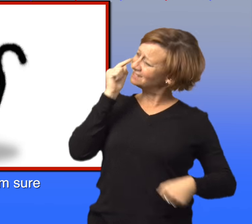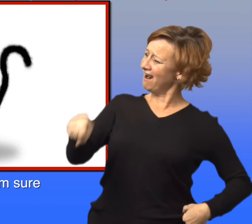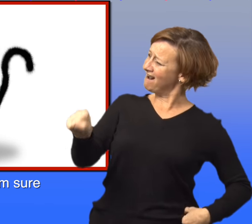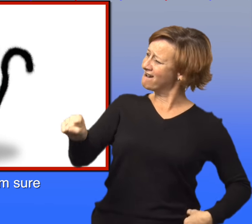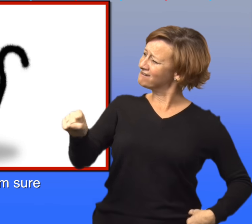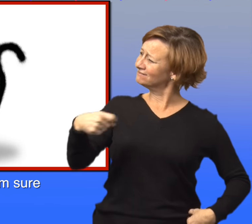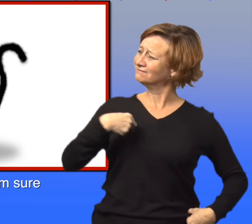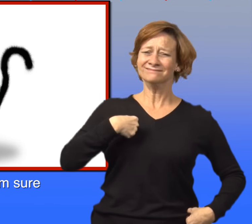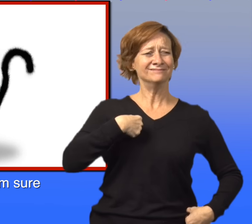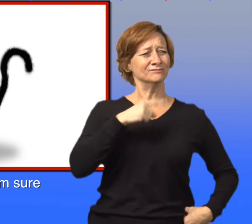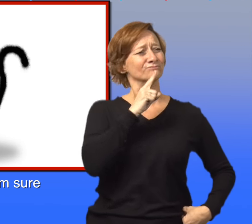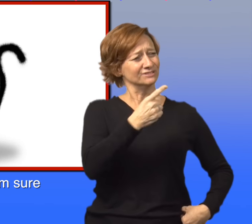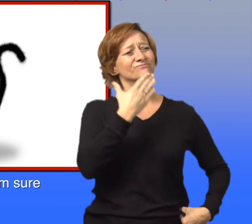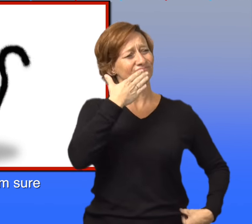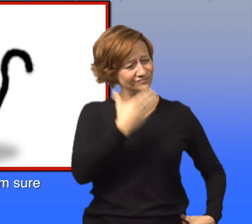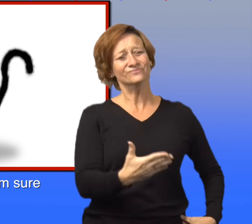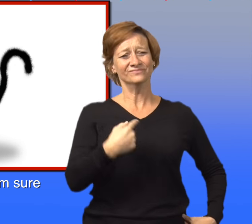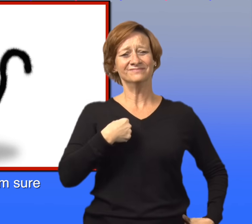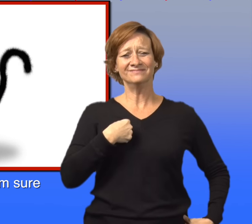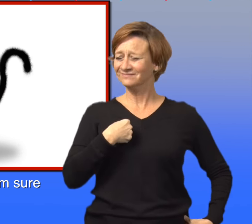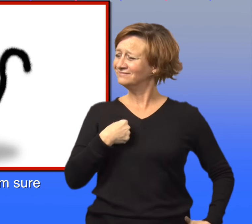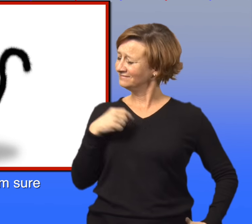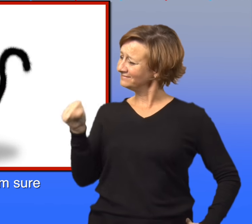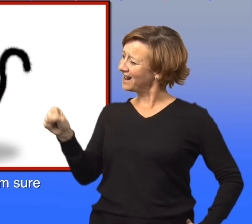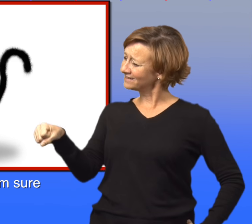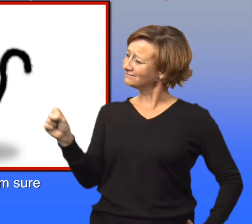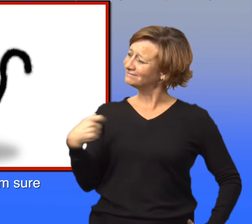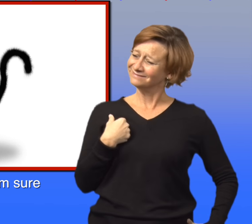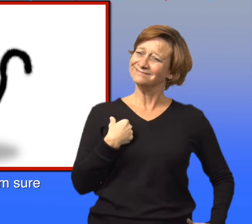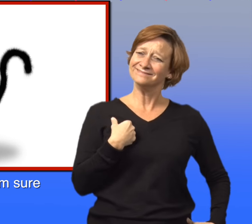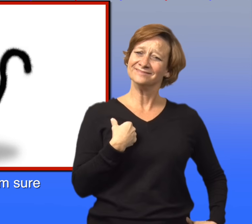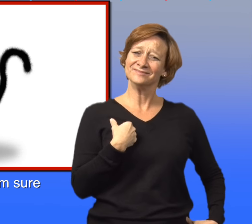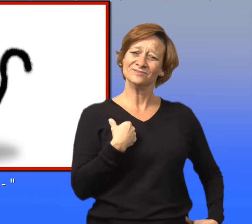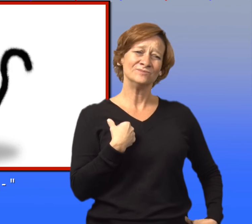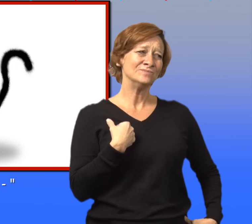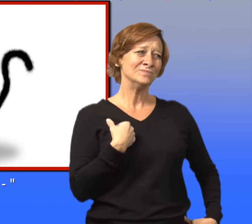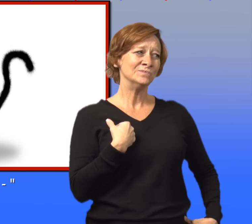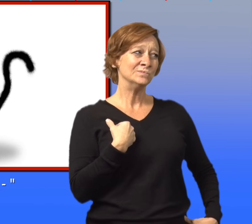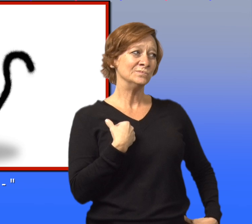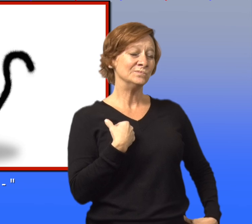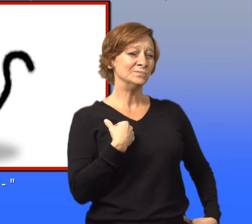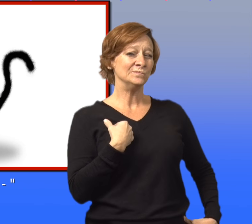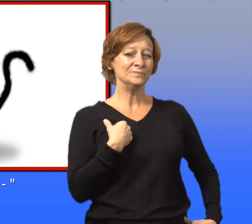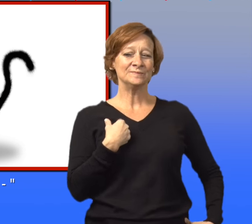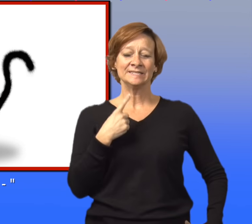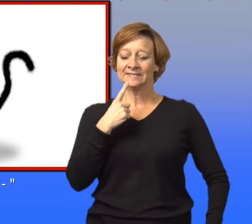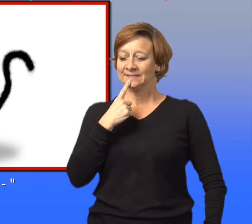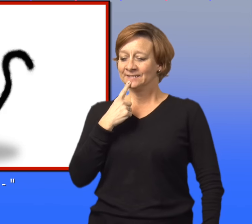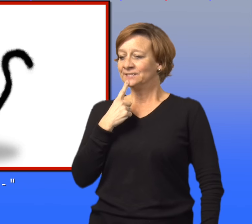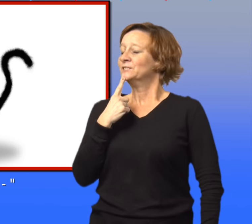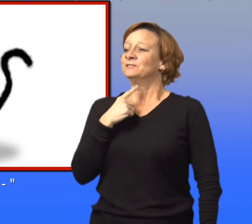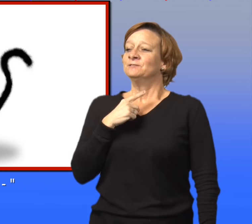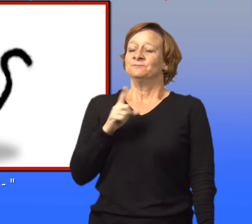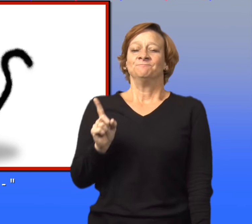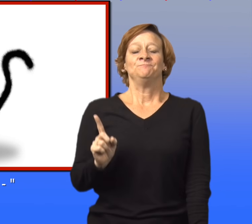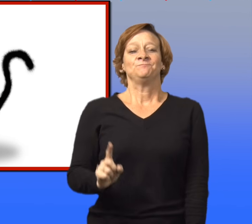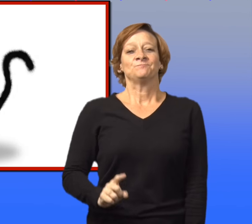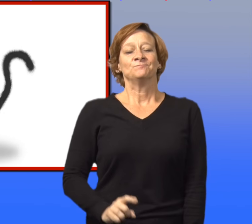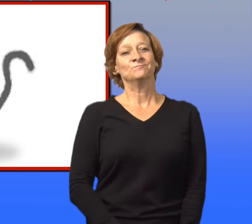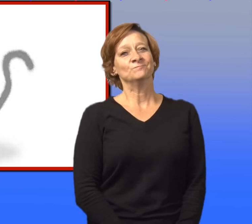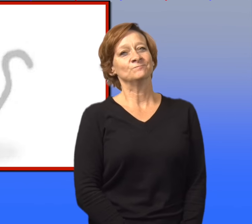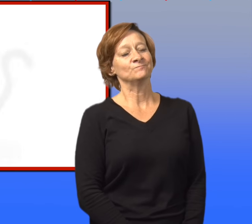Yes, he decided. I'm sure I have. But just in case...